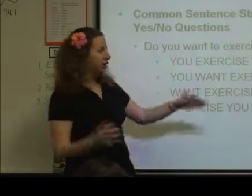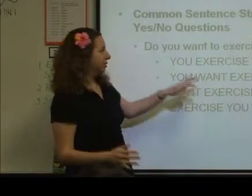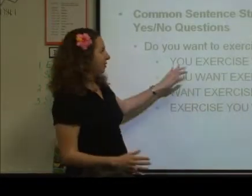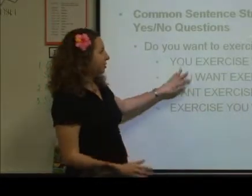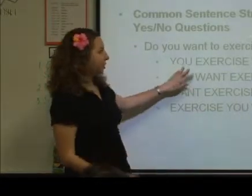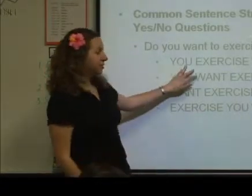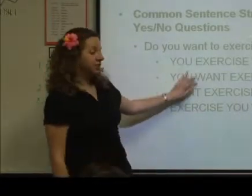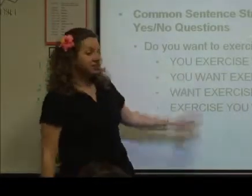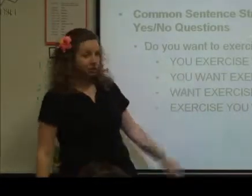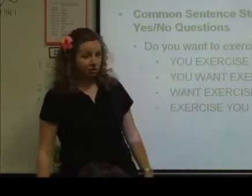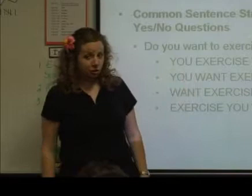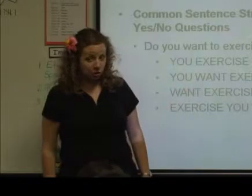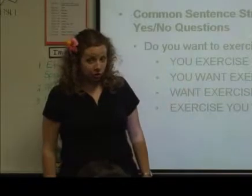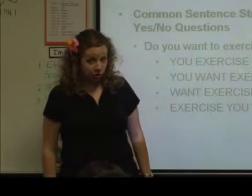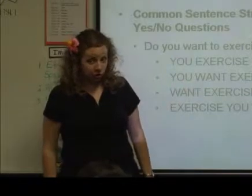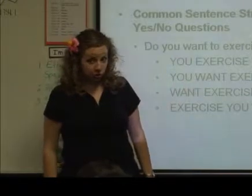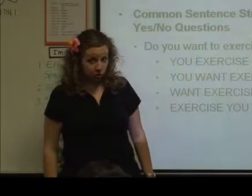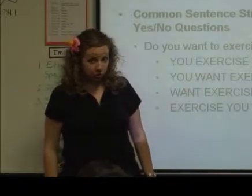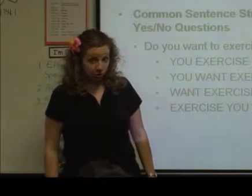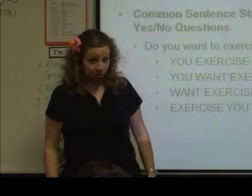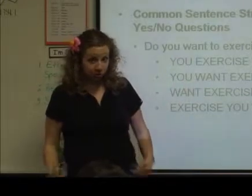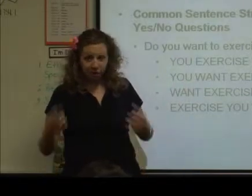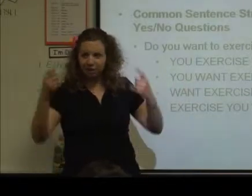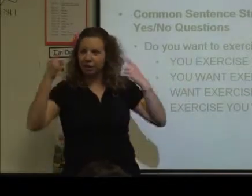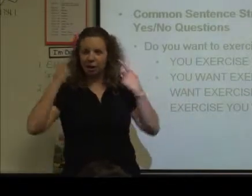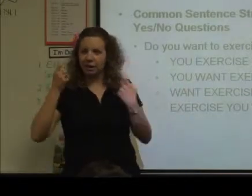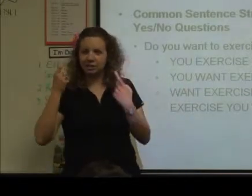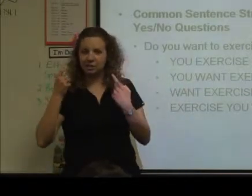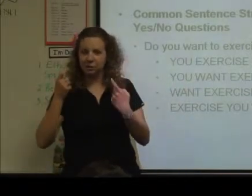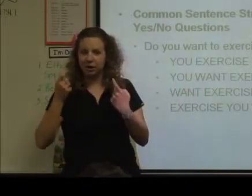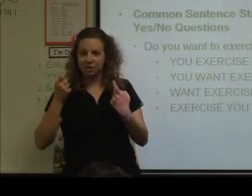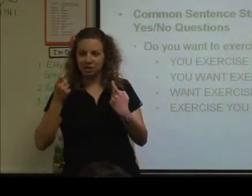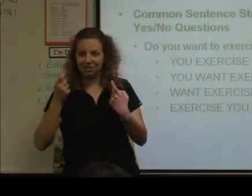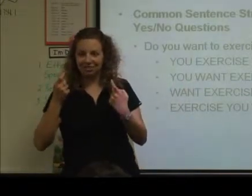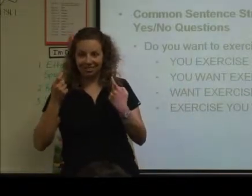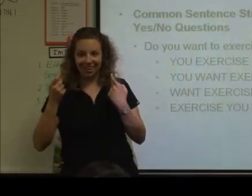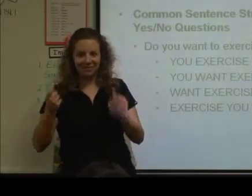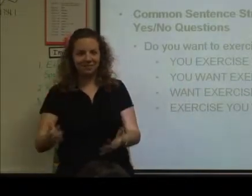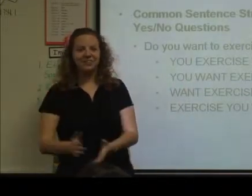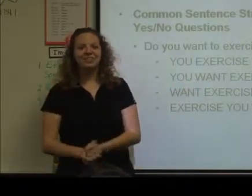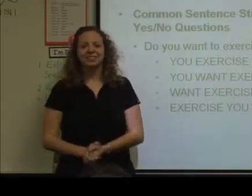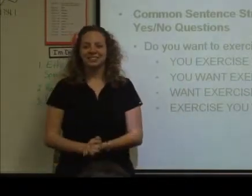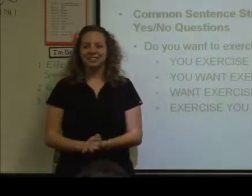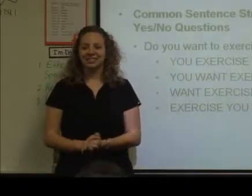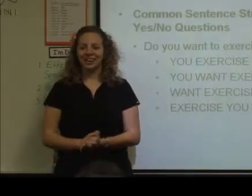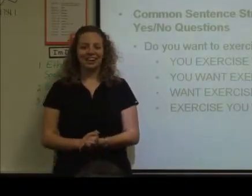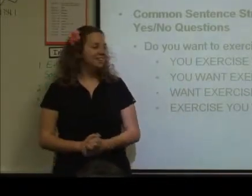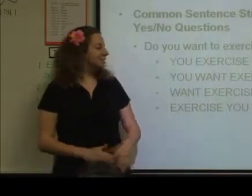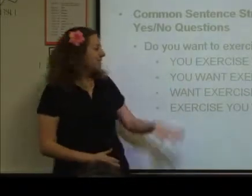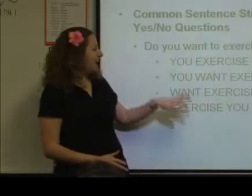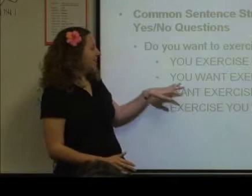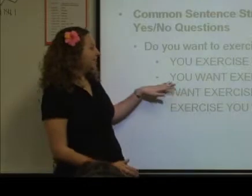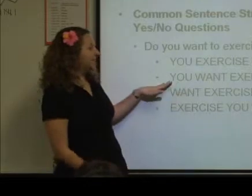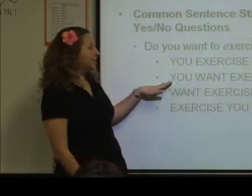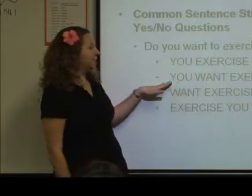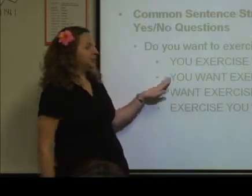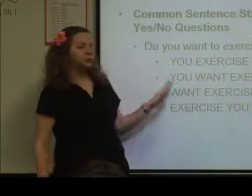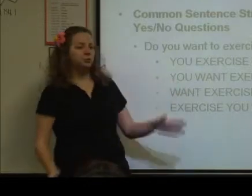the first part of the sentence, you already know I'm asking you a question, okay? So try it. Try the second one. You